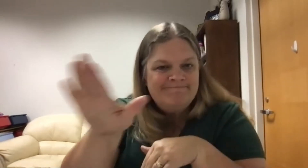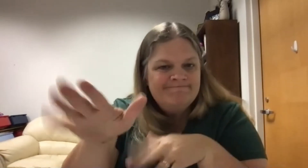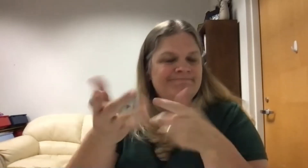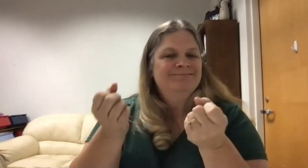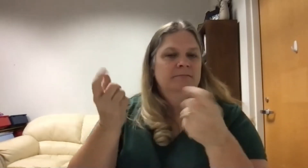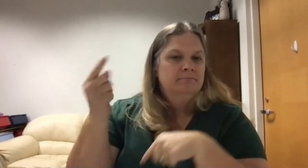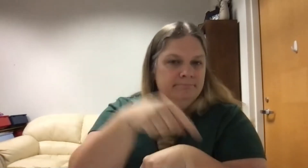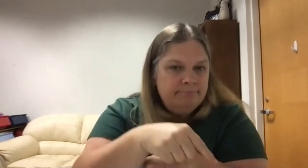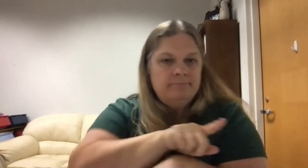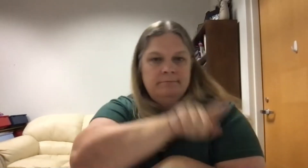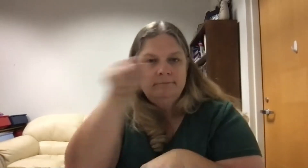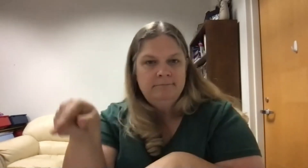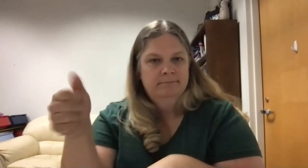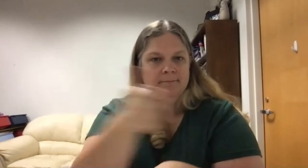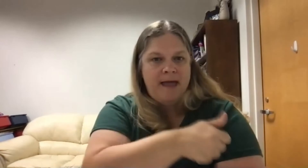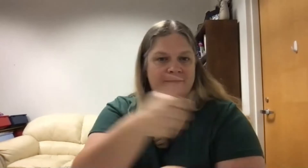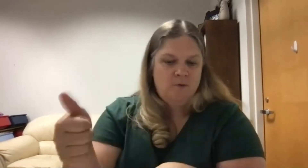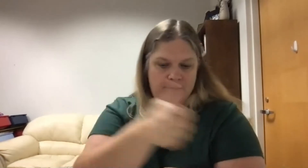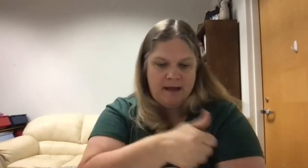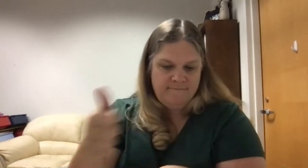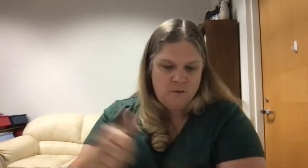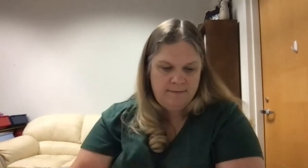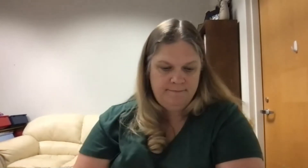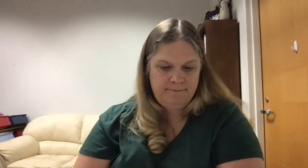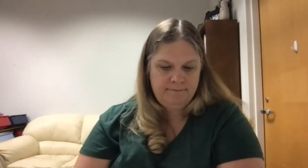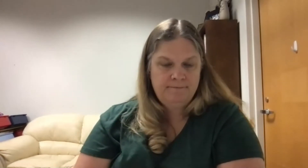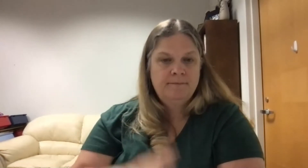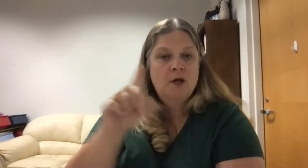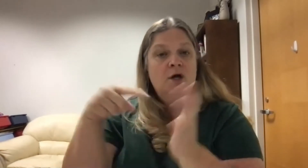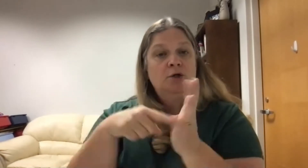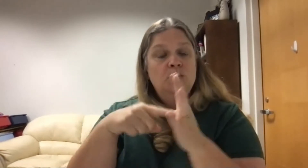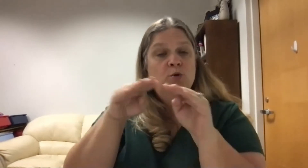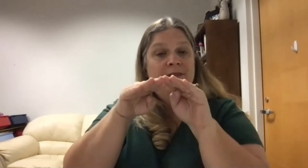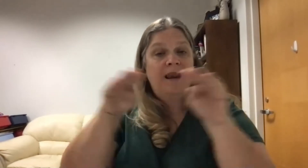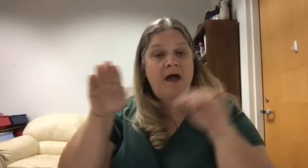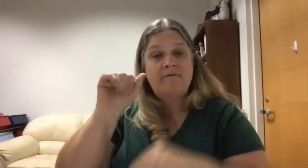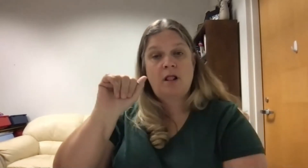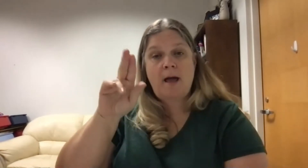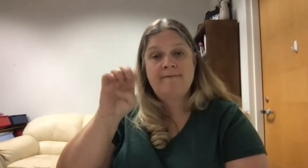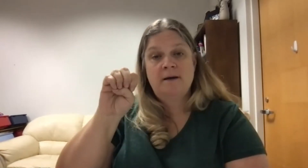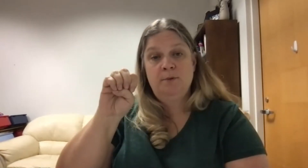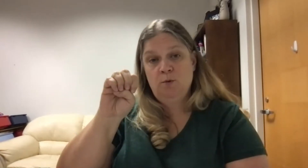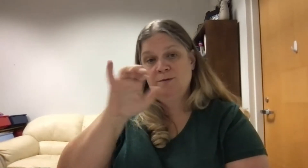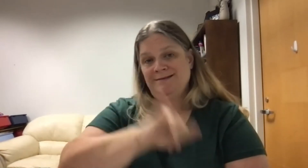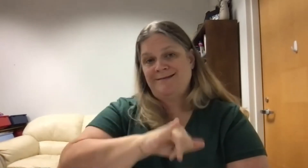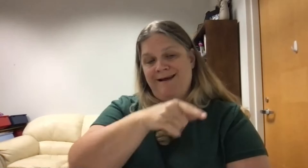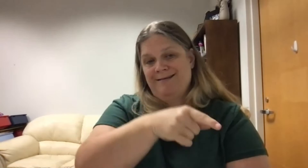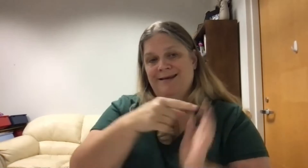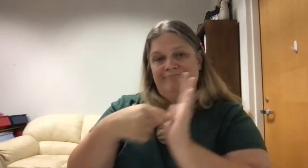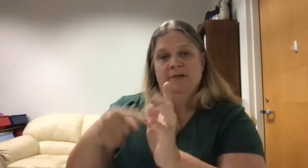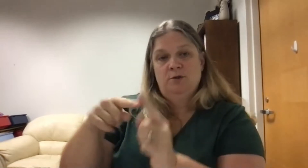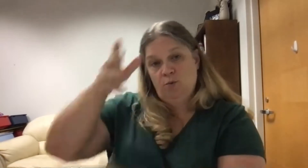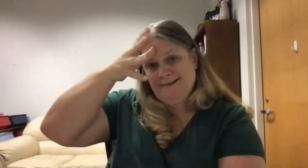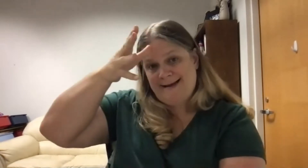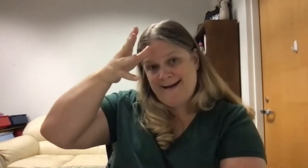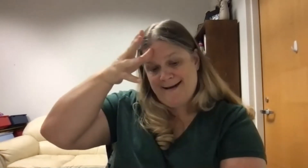There's a lack of services. He was sent, then he would be sent back home, and he would go back and forth and back and forth. And then